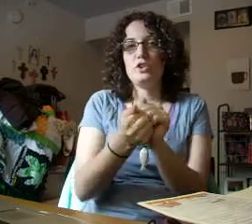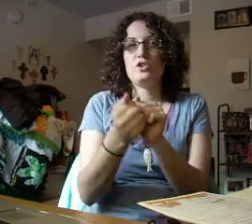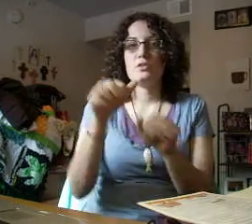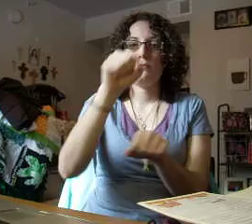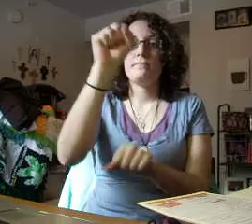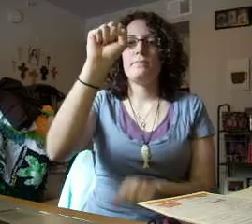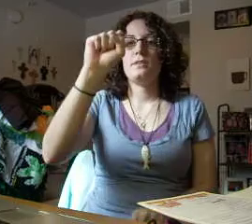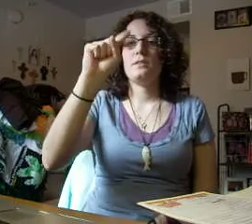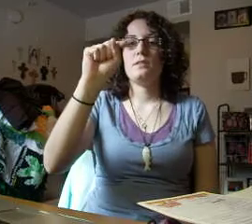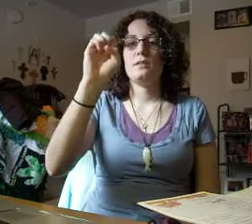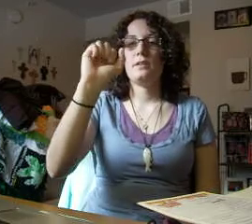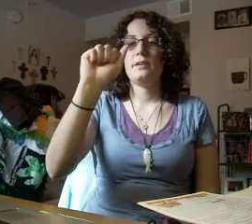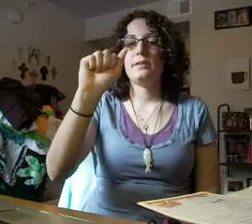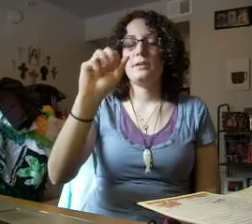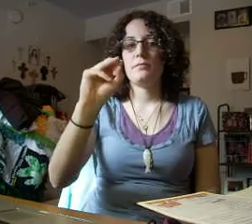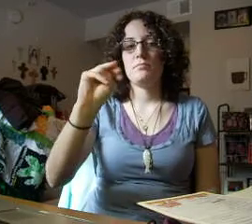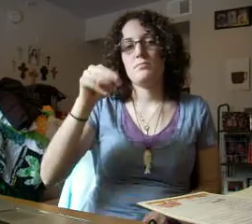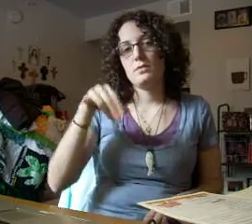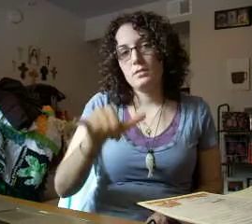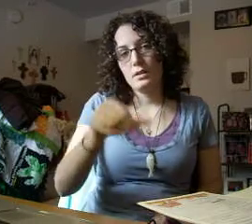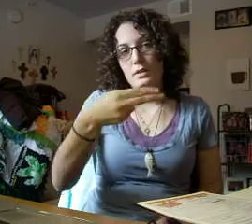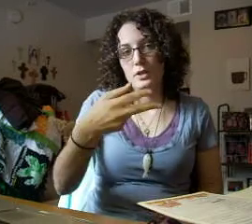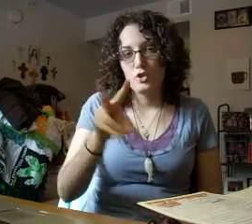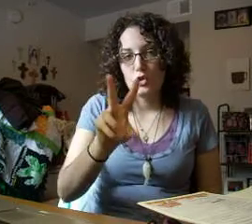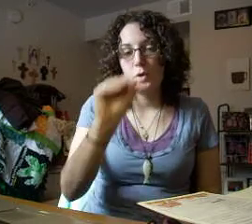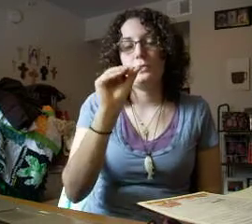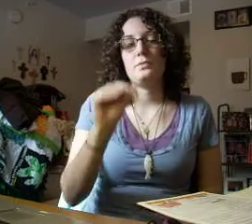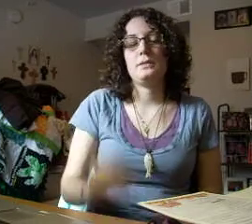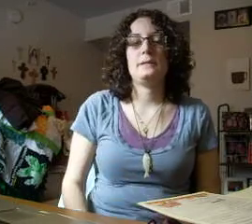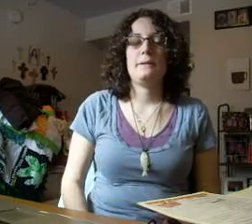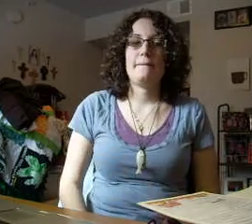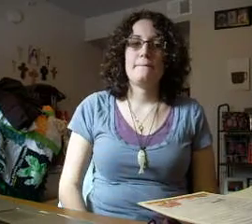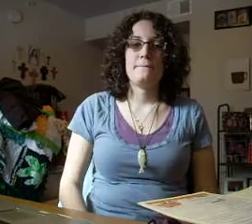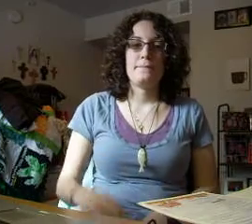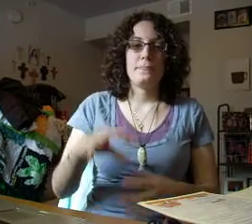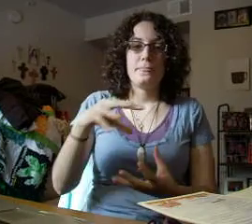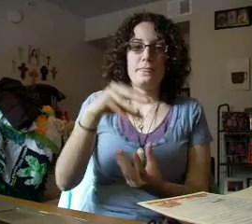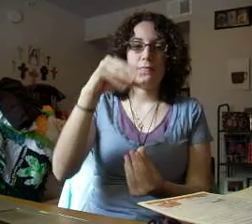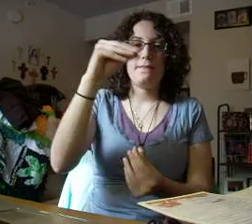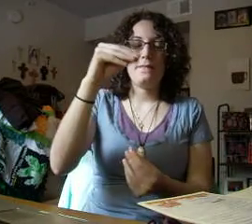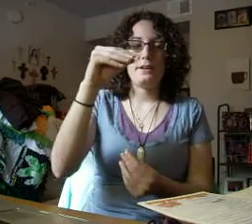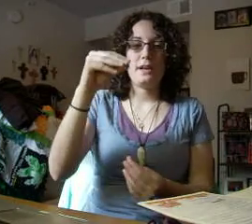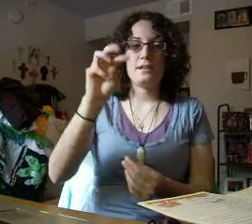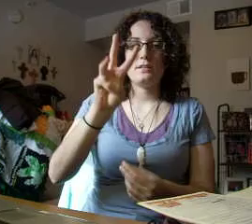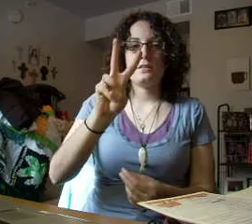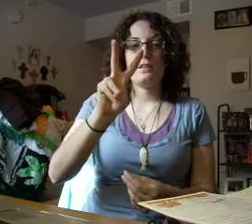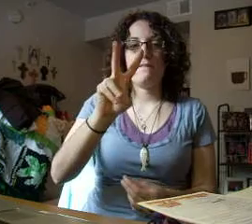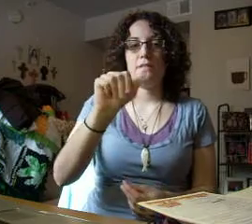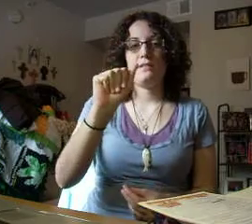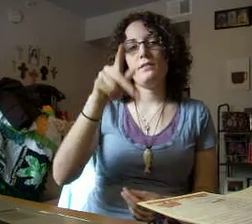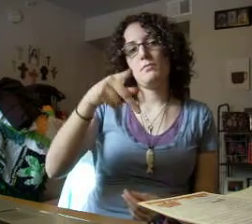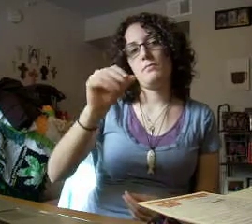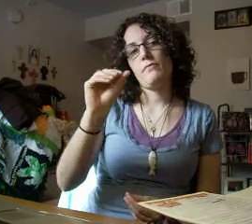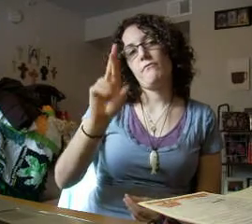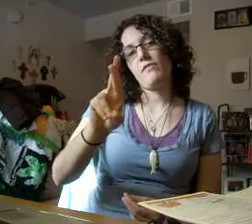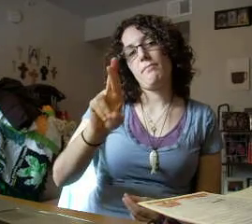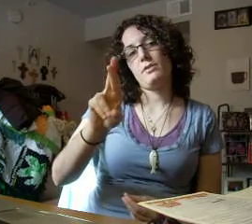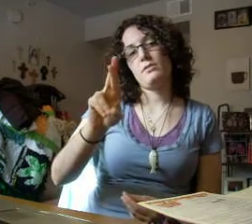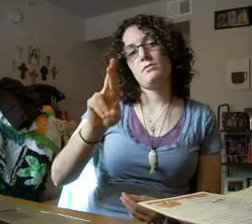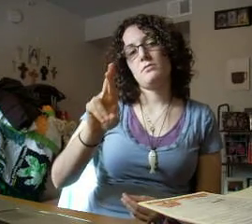just in the gases or vapor state. And you can condense it back to get liquid